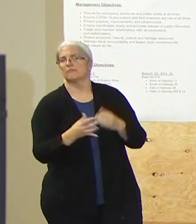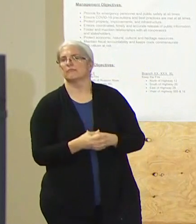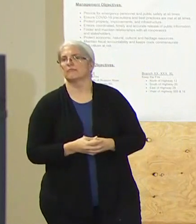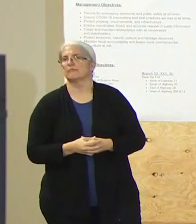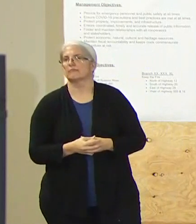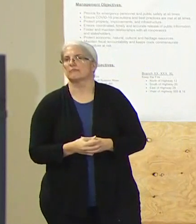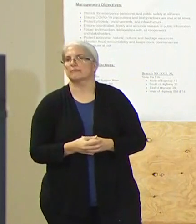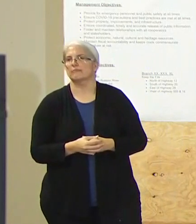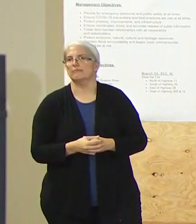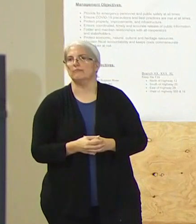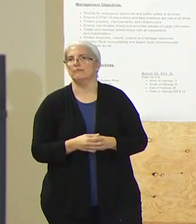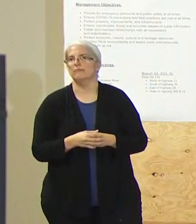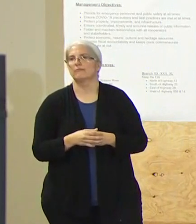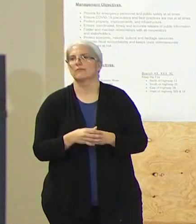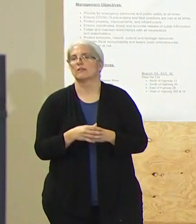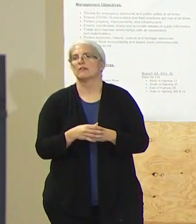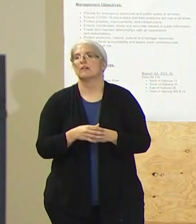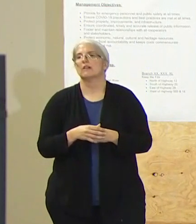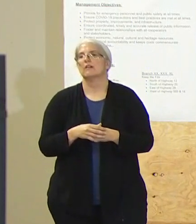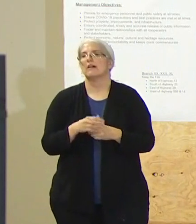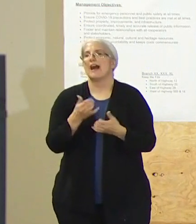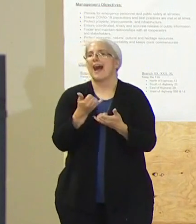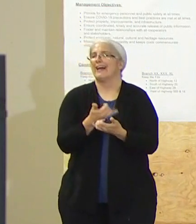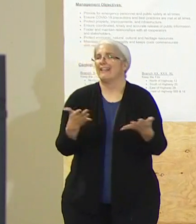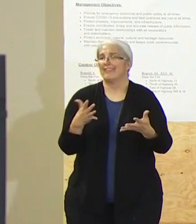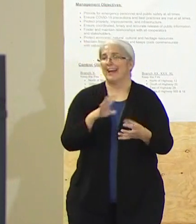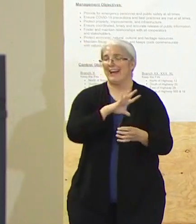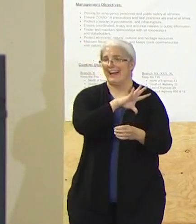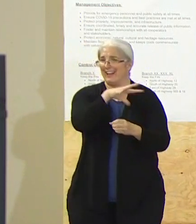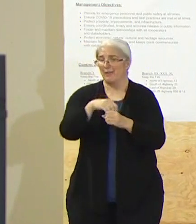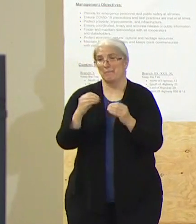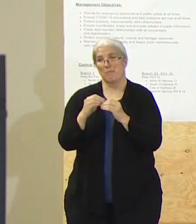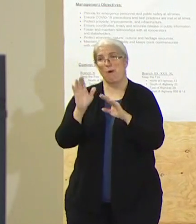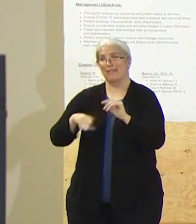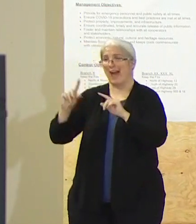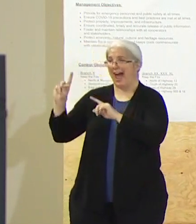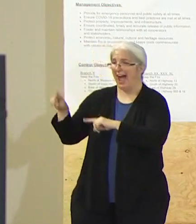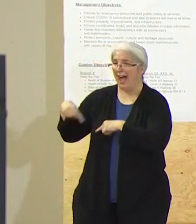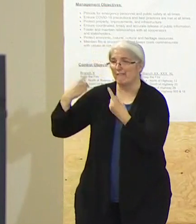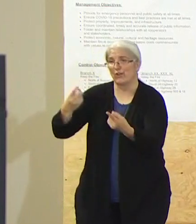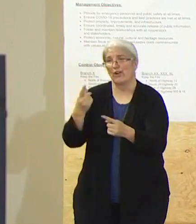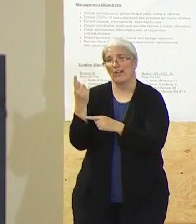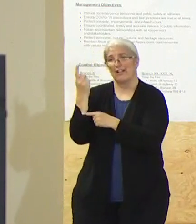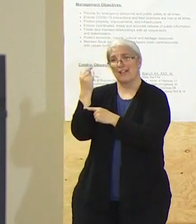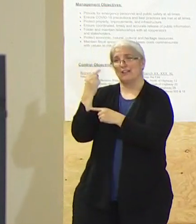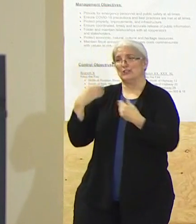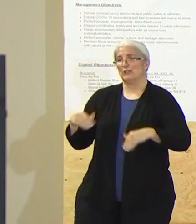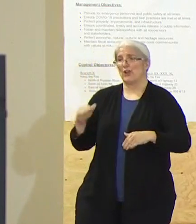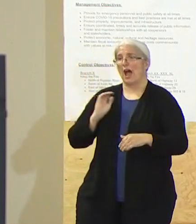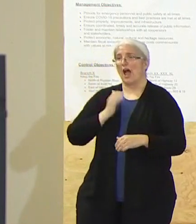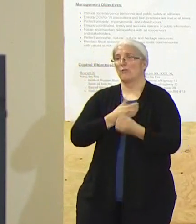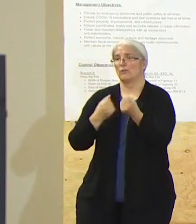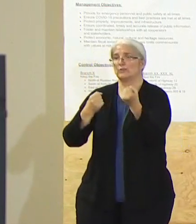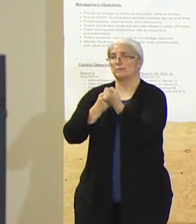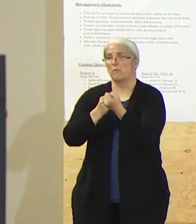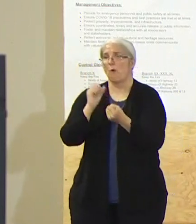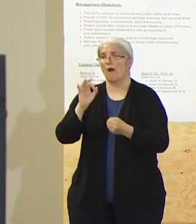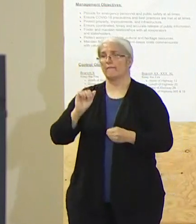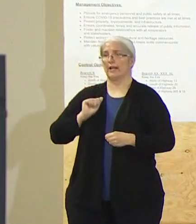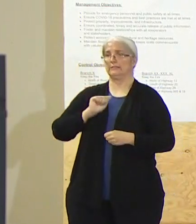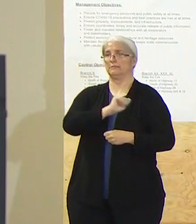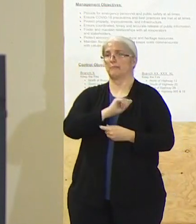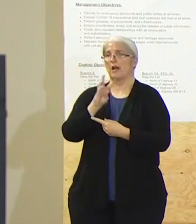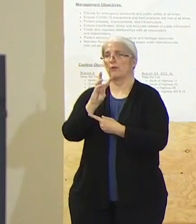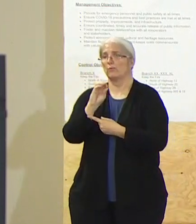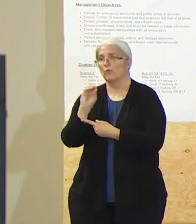ever. Last year, because of the support of Assemblyman Wood, Assemblyman Aguirre-Curry, Senator